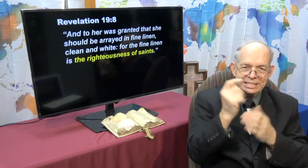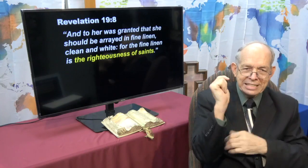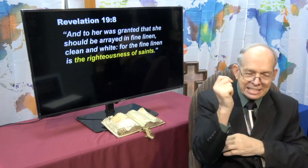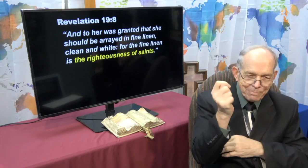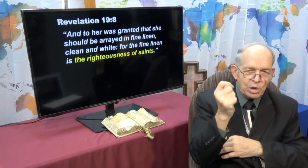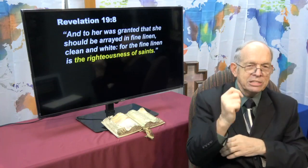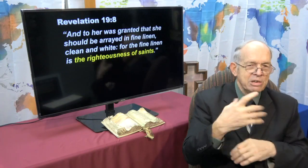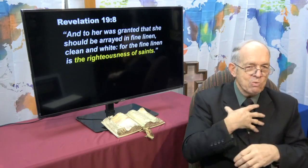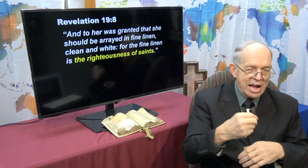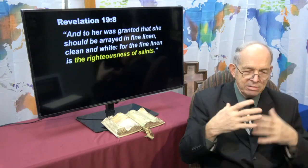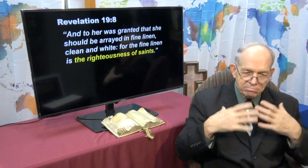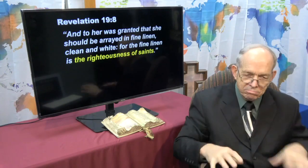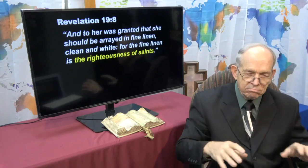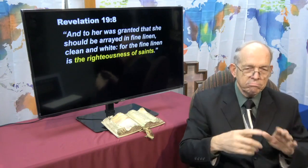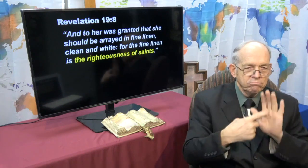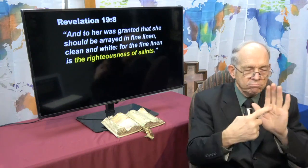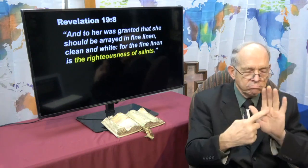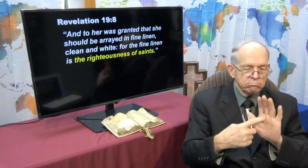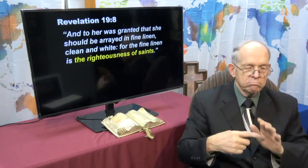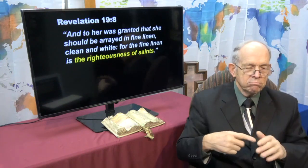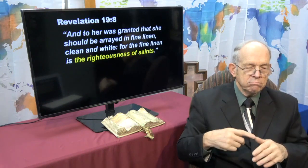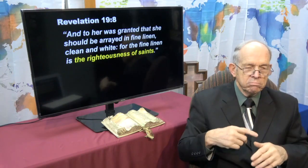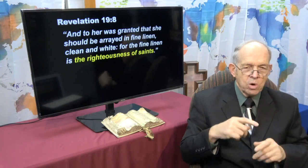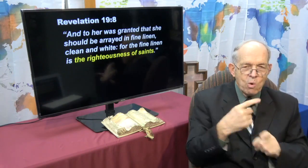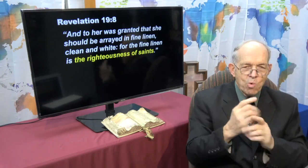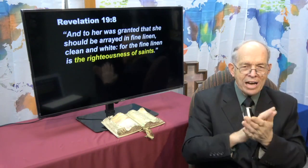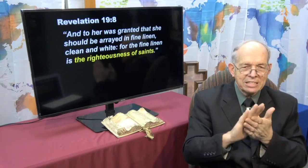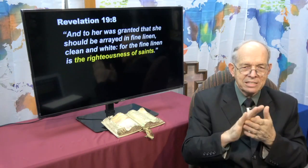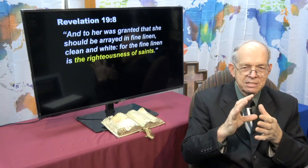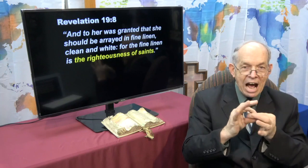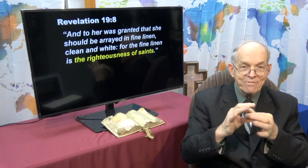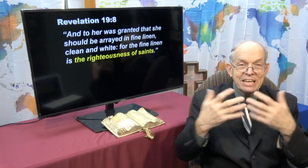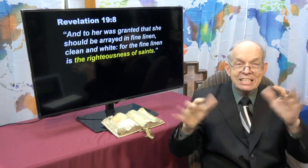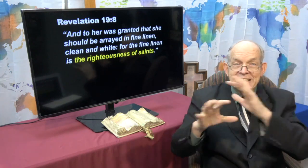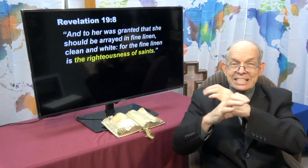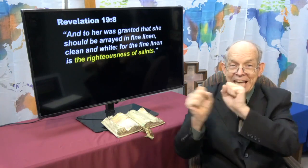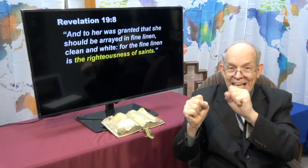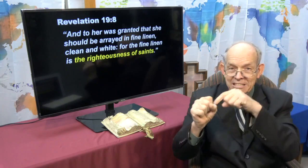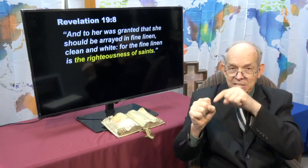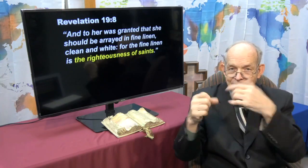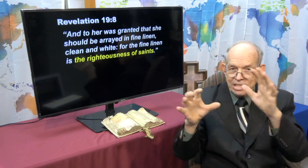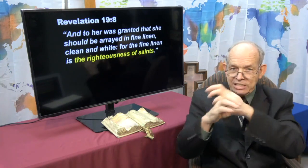testimony, right? Righteousness of saved, be